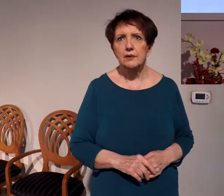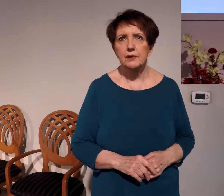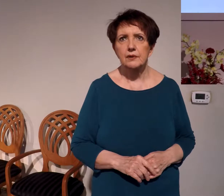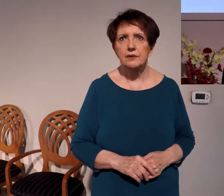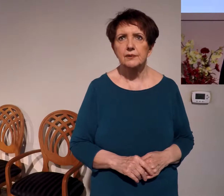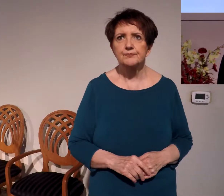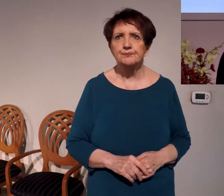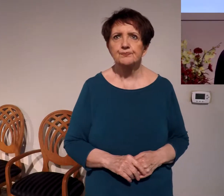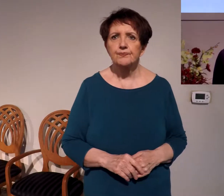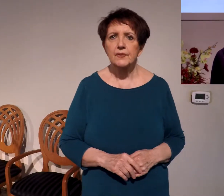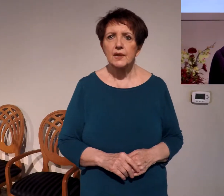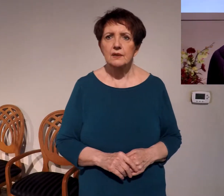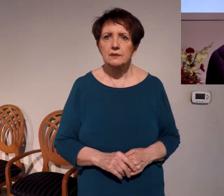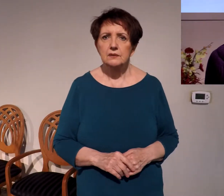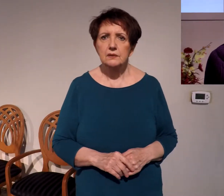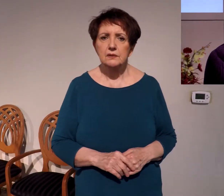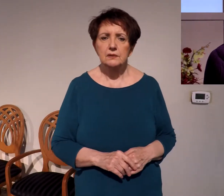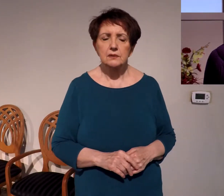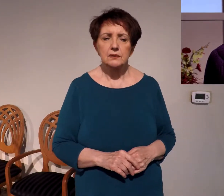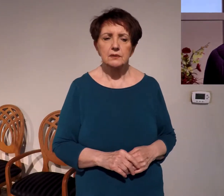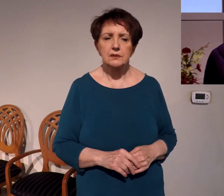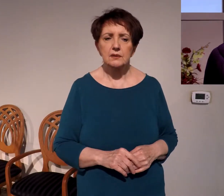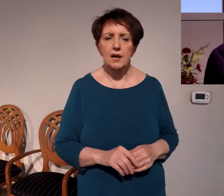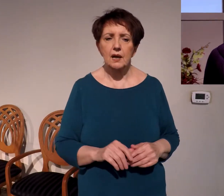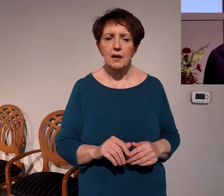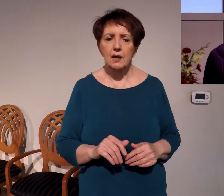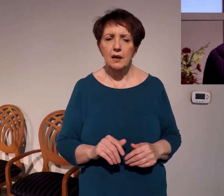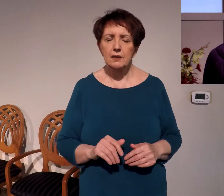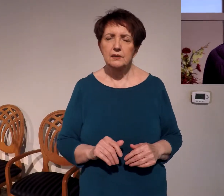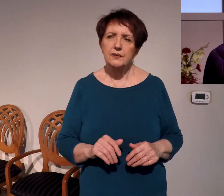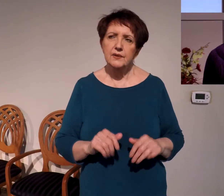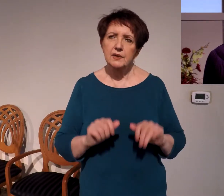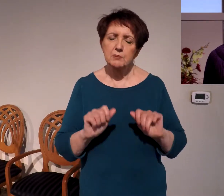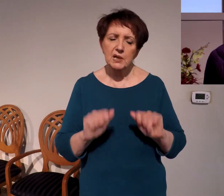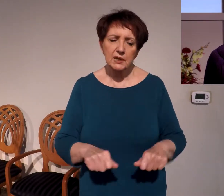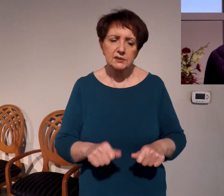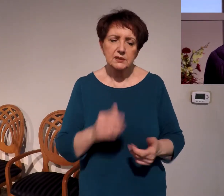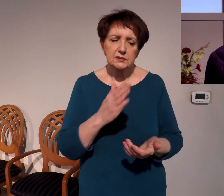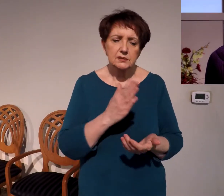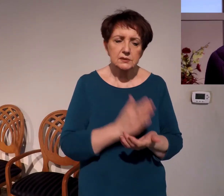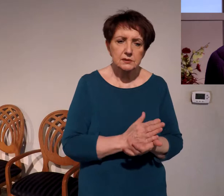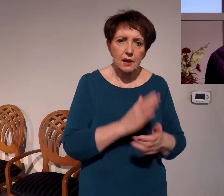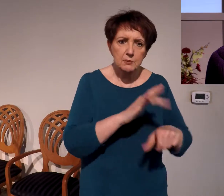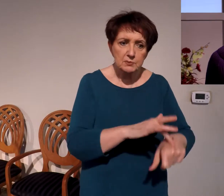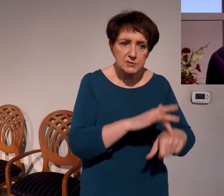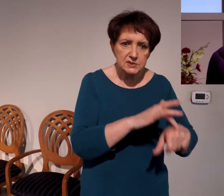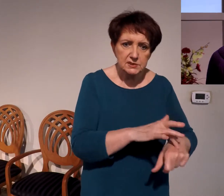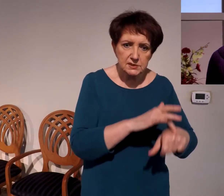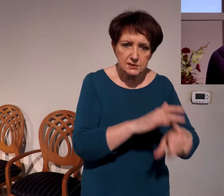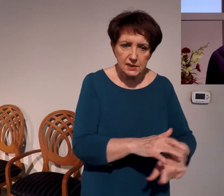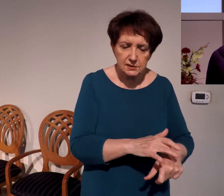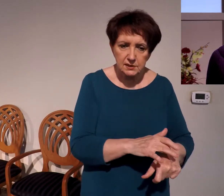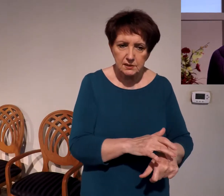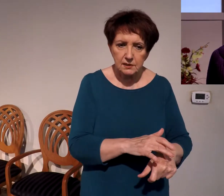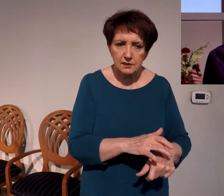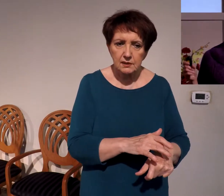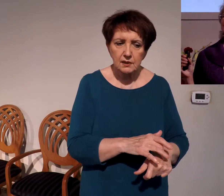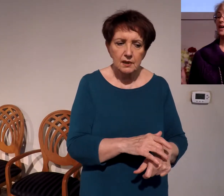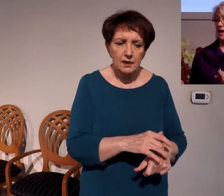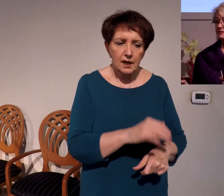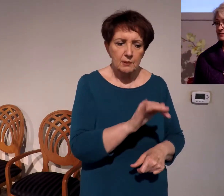to stop obsessing about the negative thing that's either stressing us out or causing us anxiety,